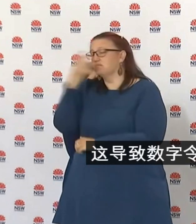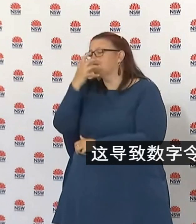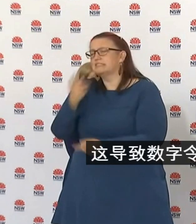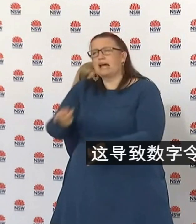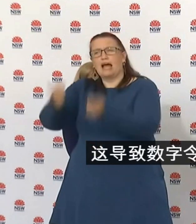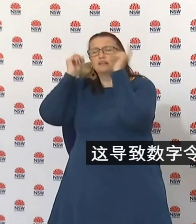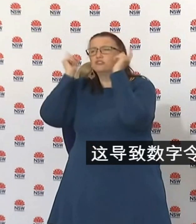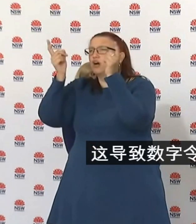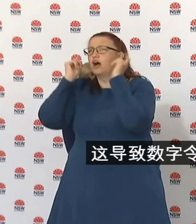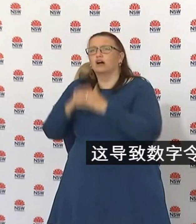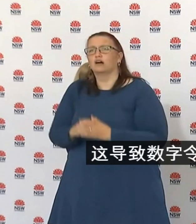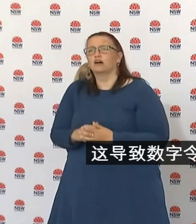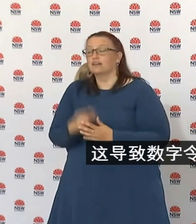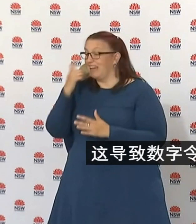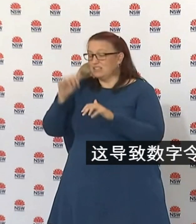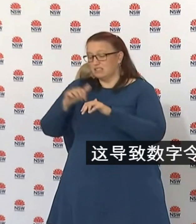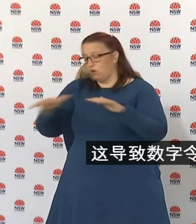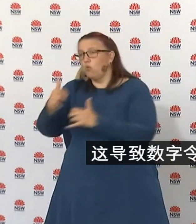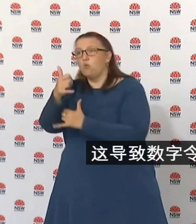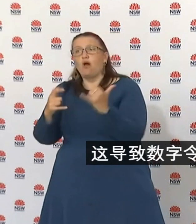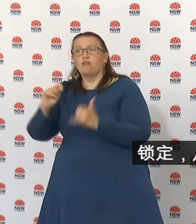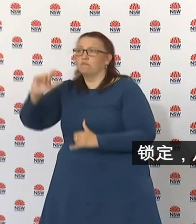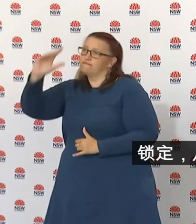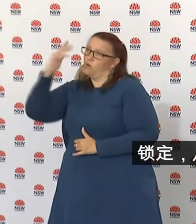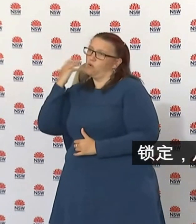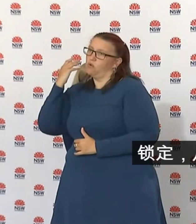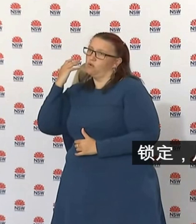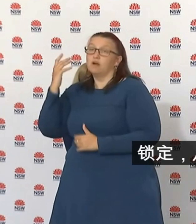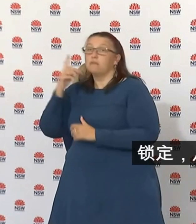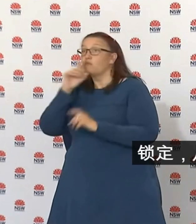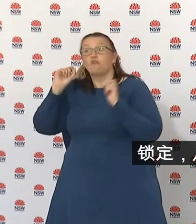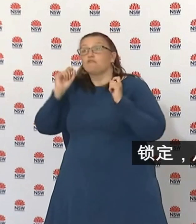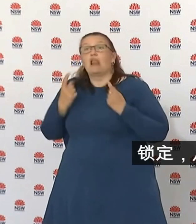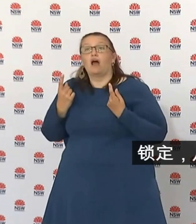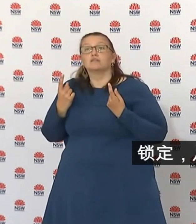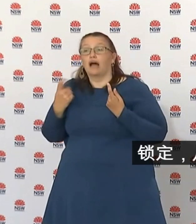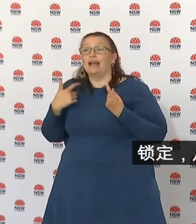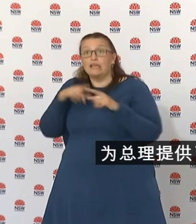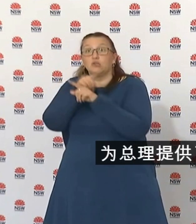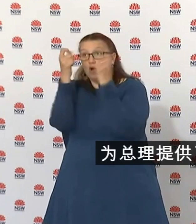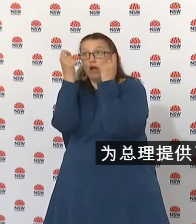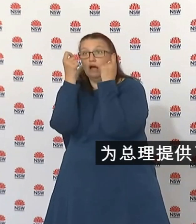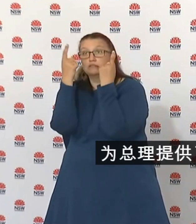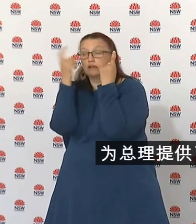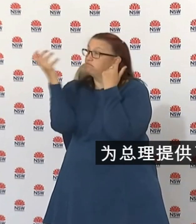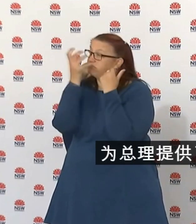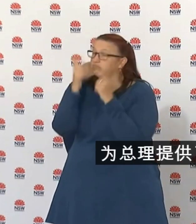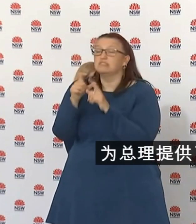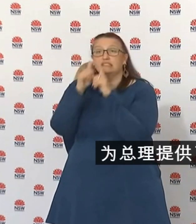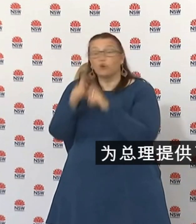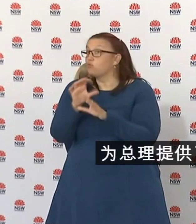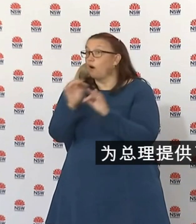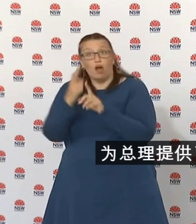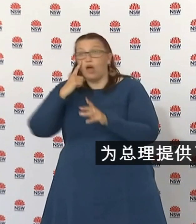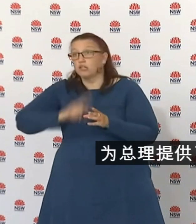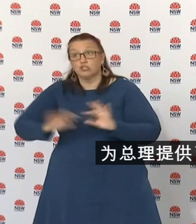has caused the numbers to be unacceptable, and we all want to be out of lockdown, and you know, from my perspective, I've offered the Premier some opportunities